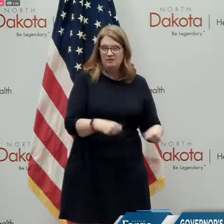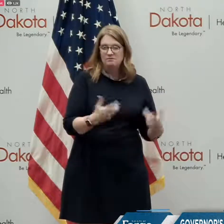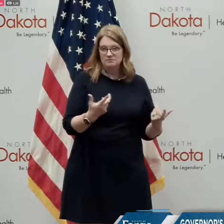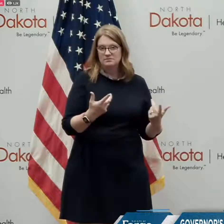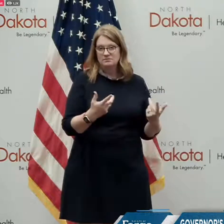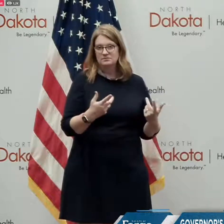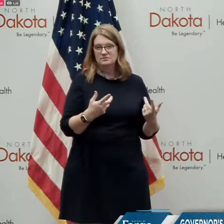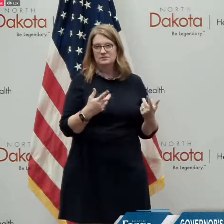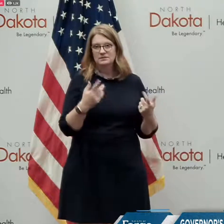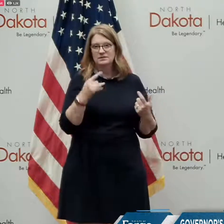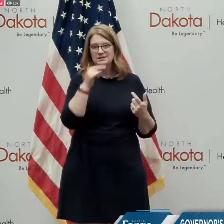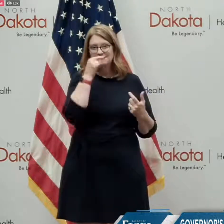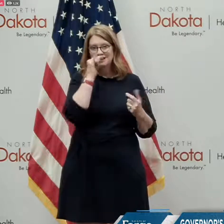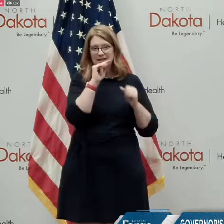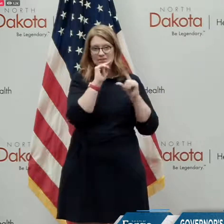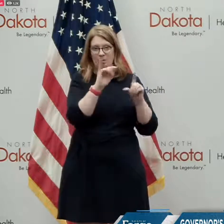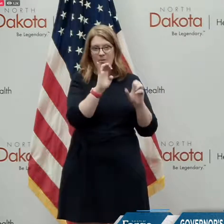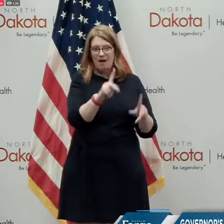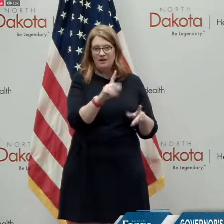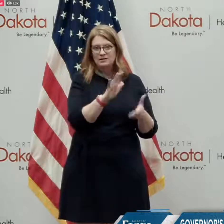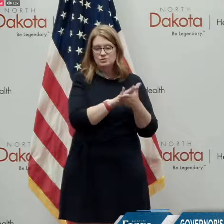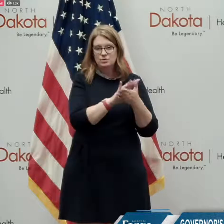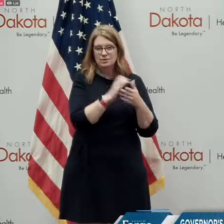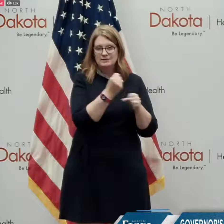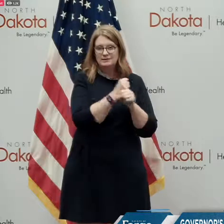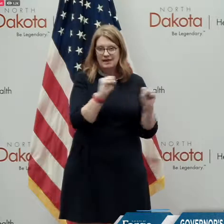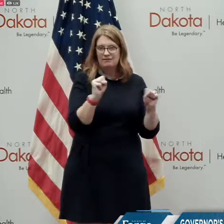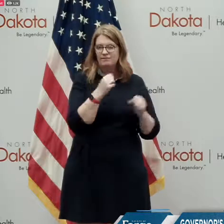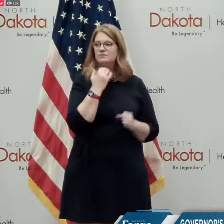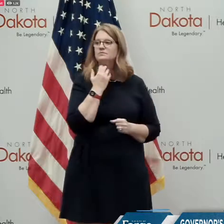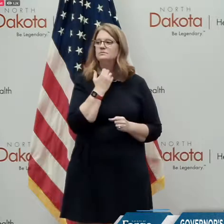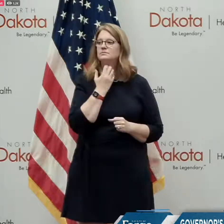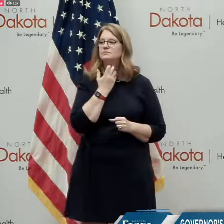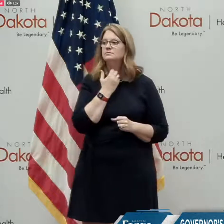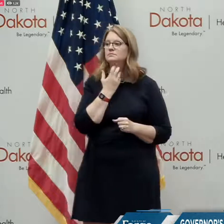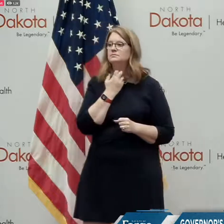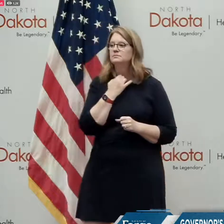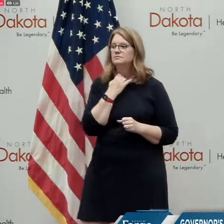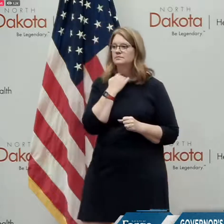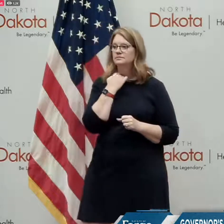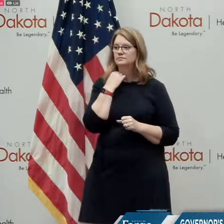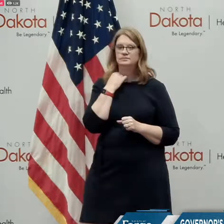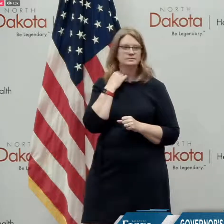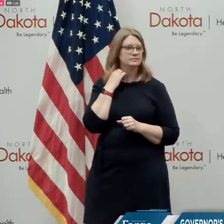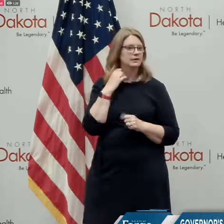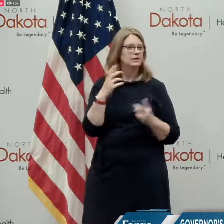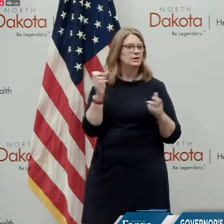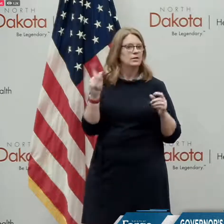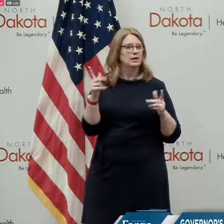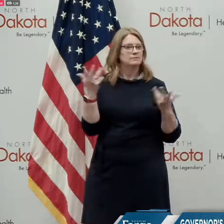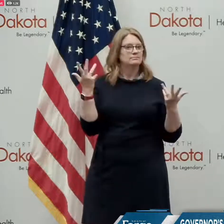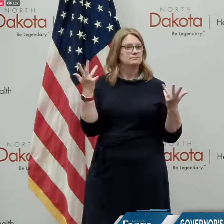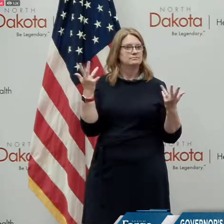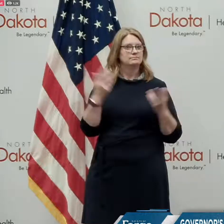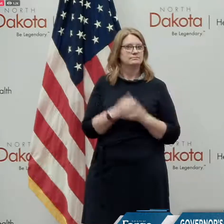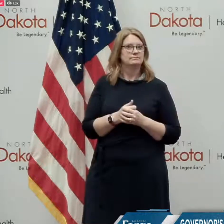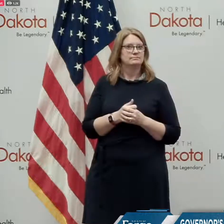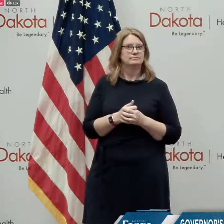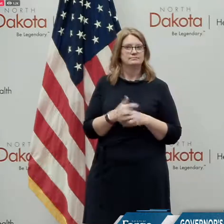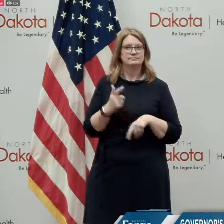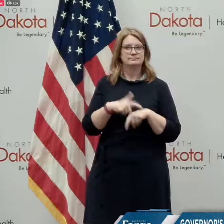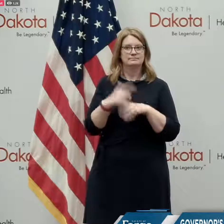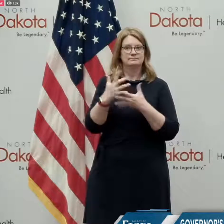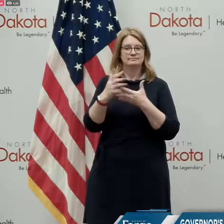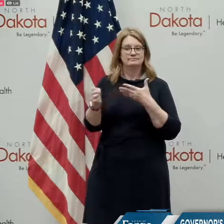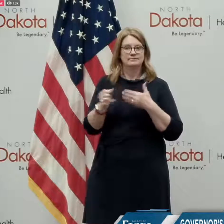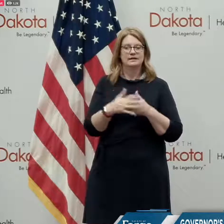kids can get back to school safe and we can protect those that are most vulnerable. And with that, I think we've passed the top of the